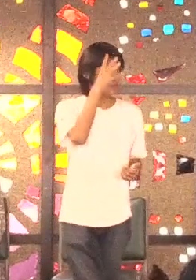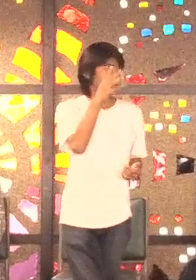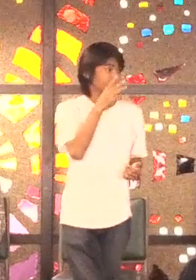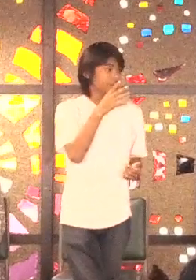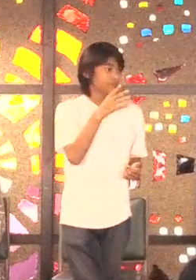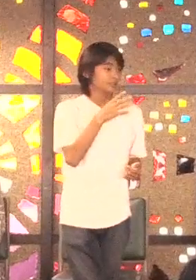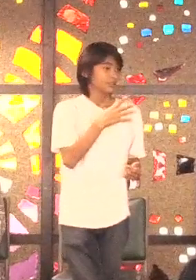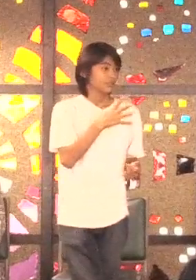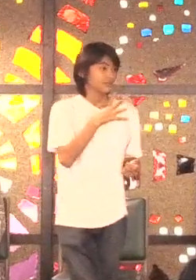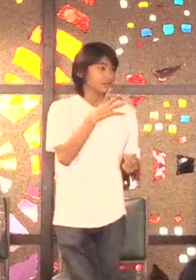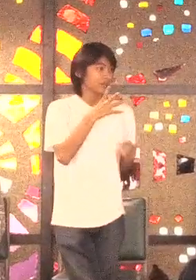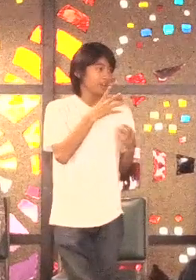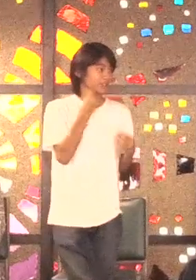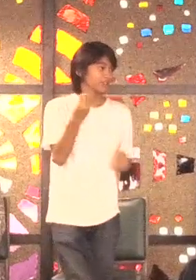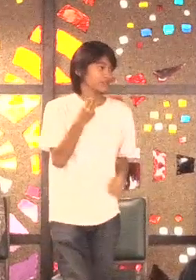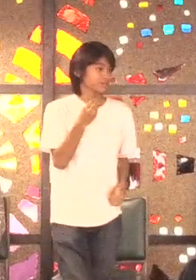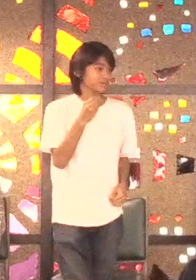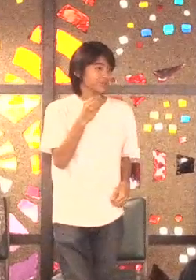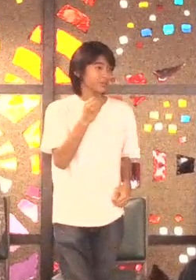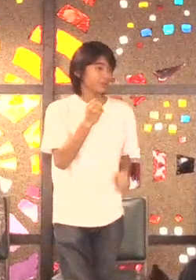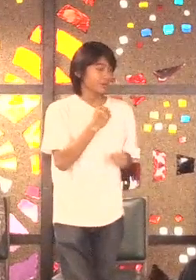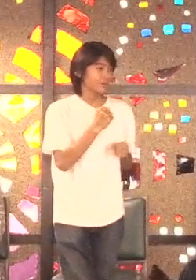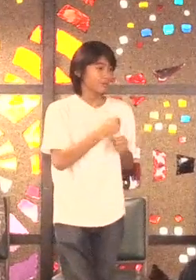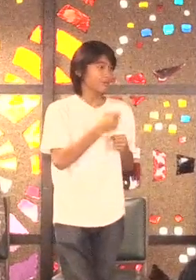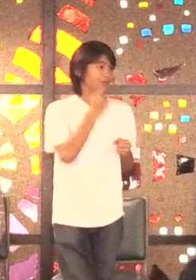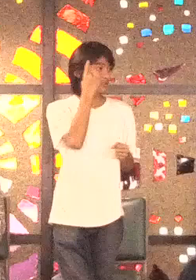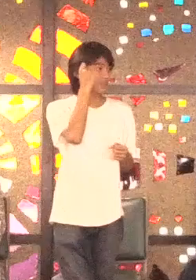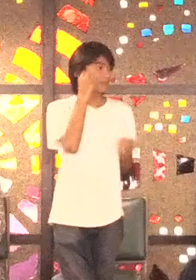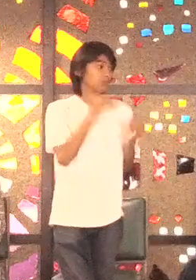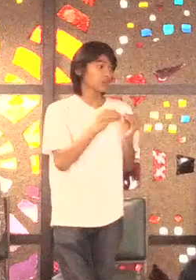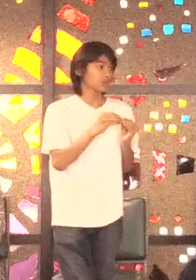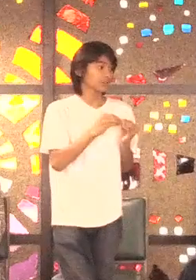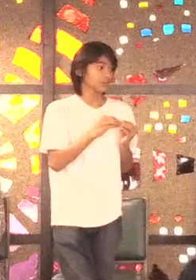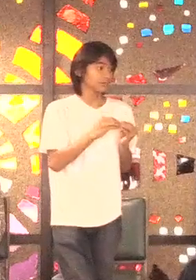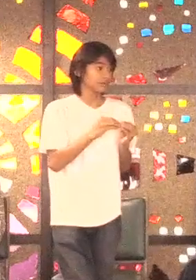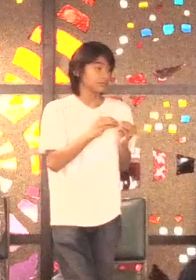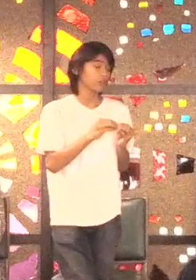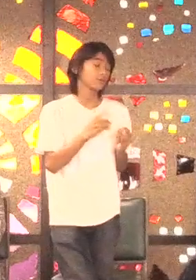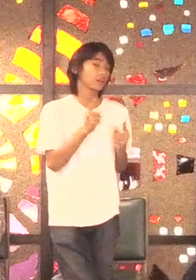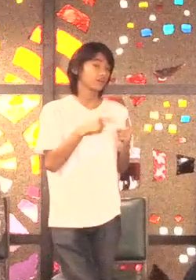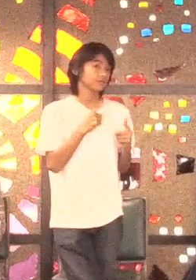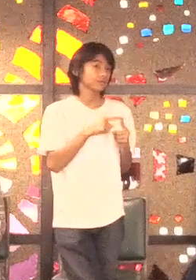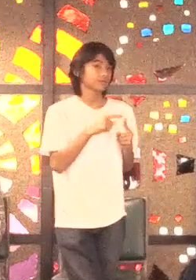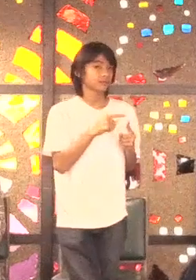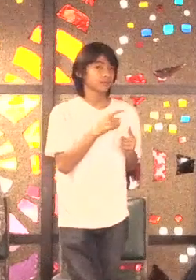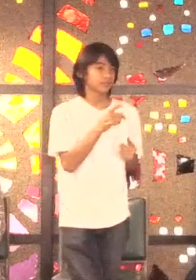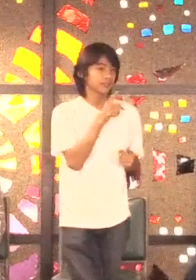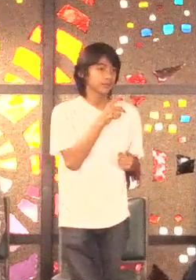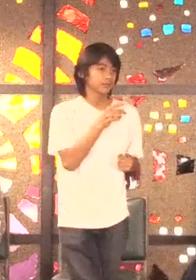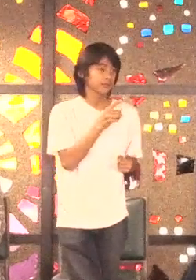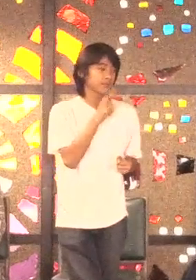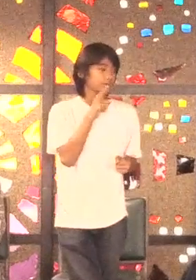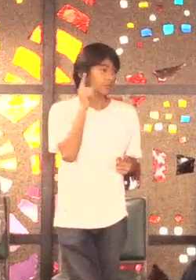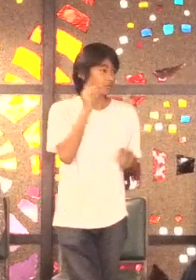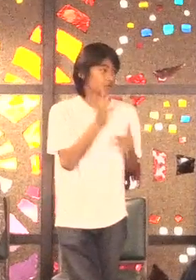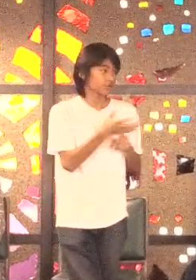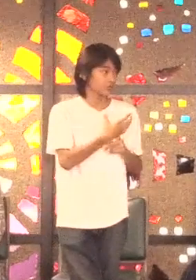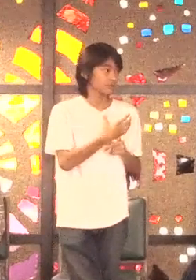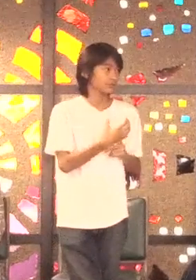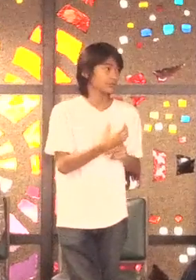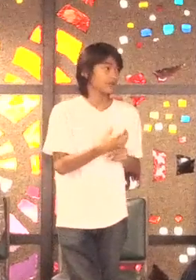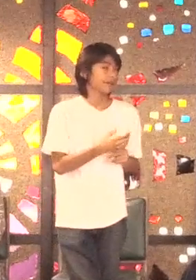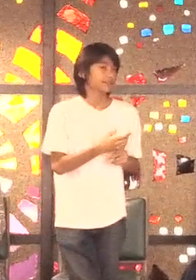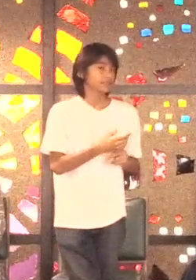parents. And so it made me understand more about deaf